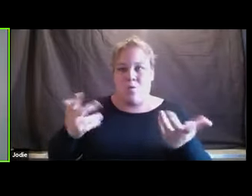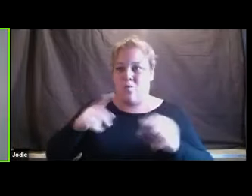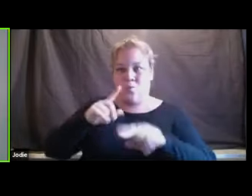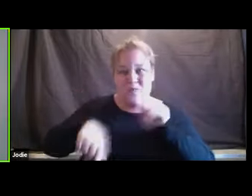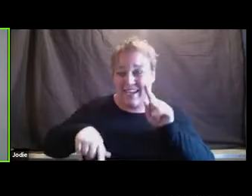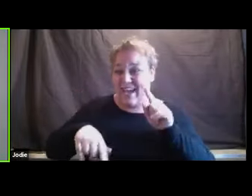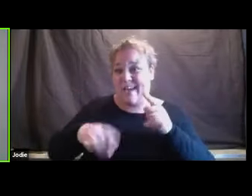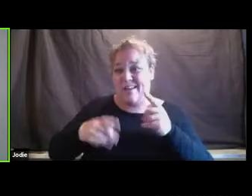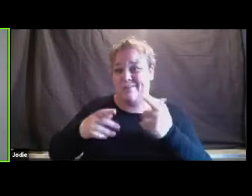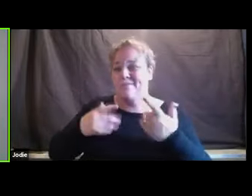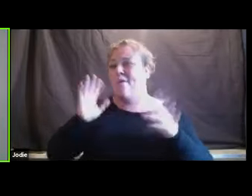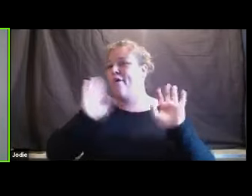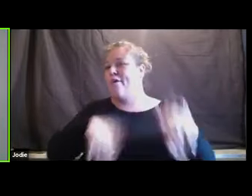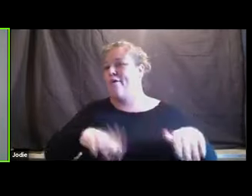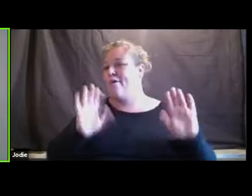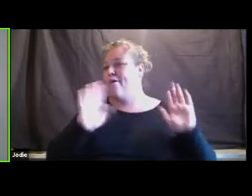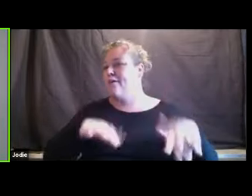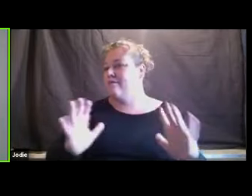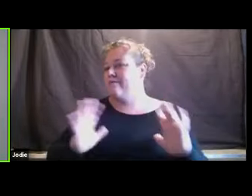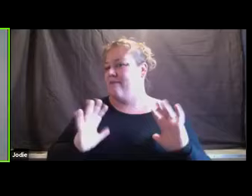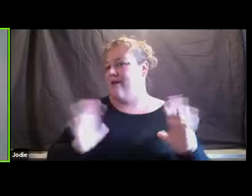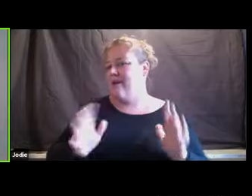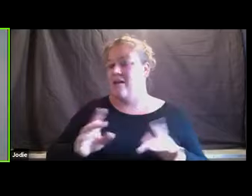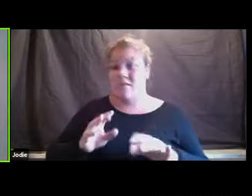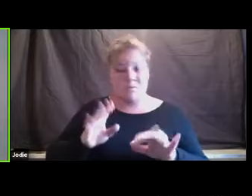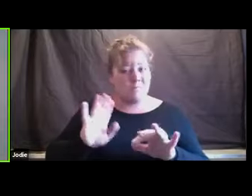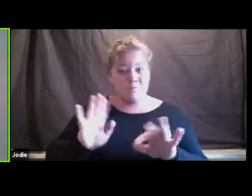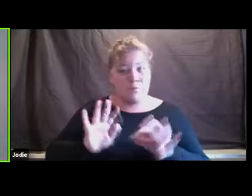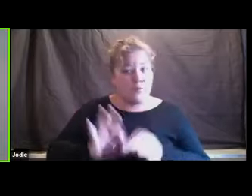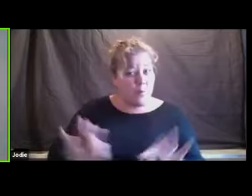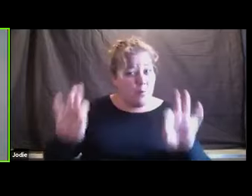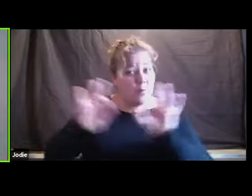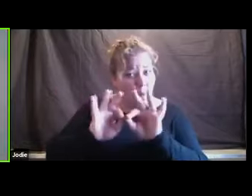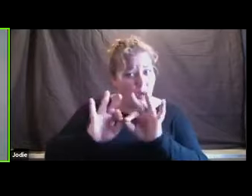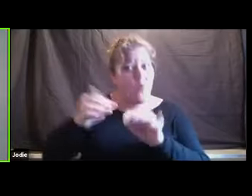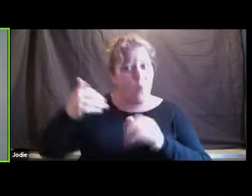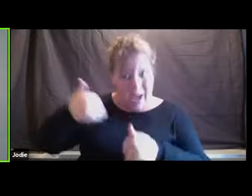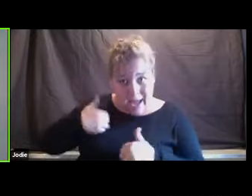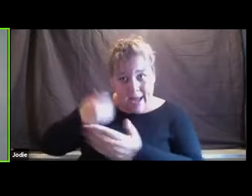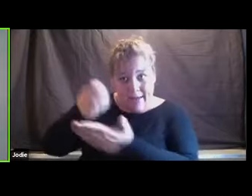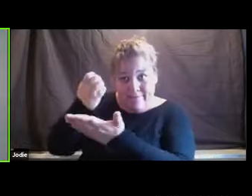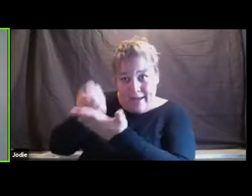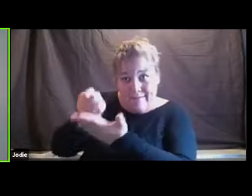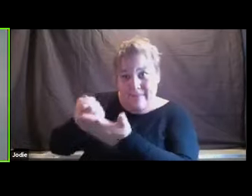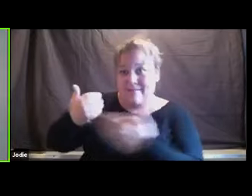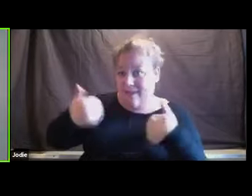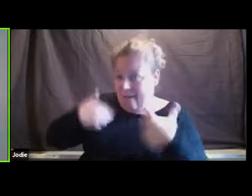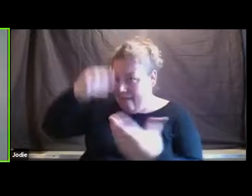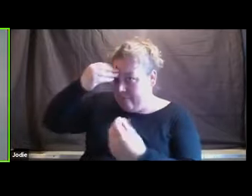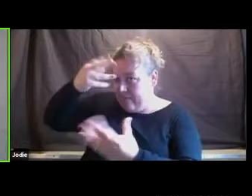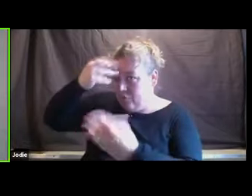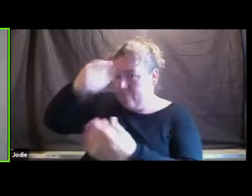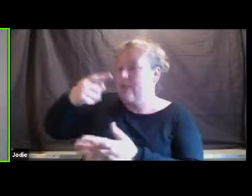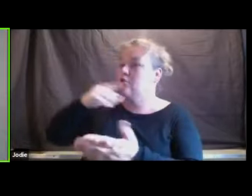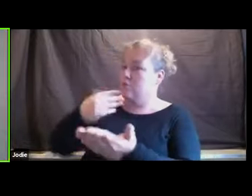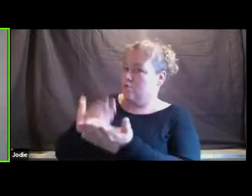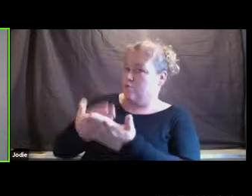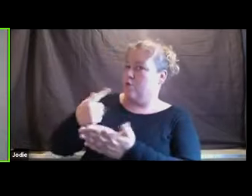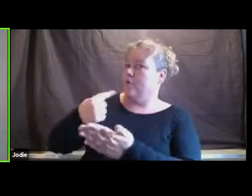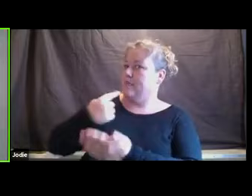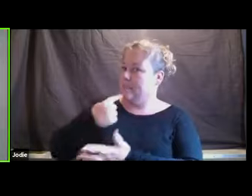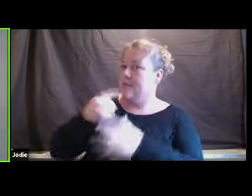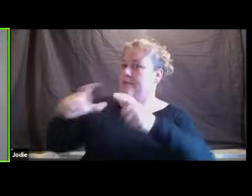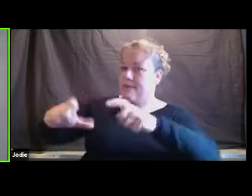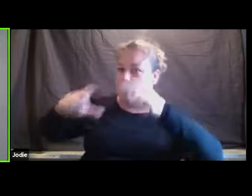precautions that we believe with enough evidence that we need to have can make a difference in